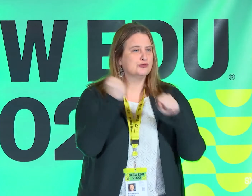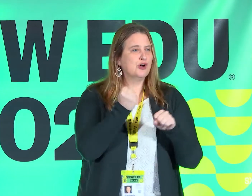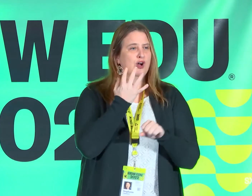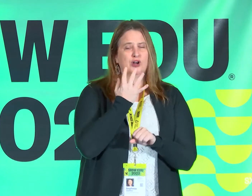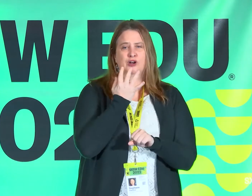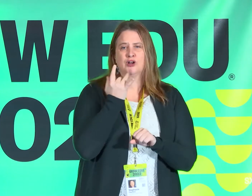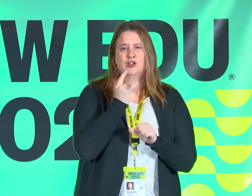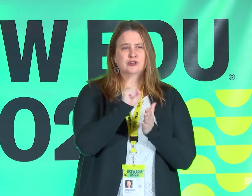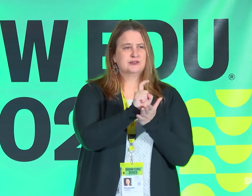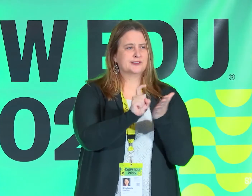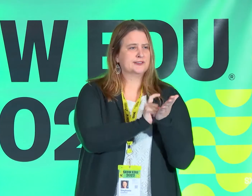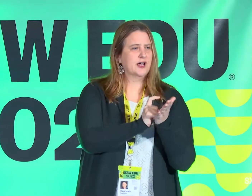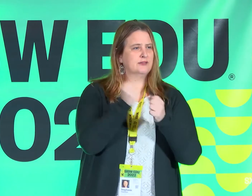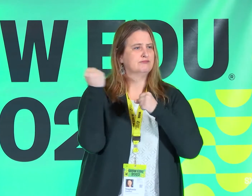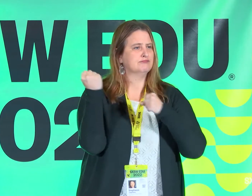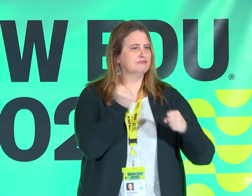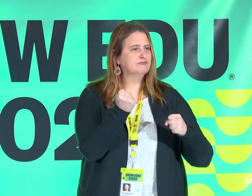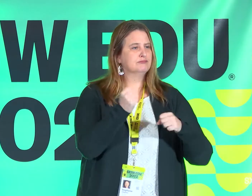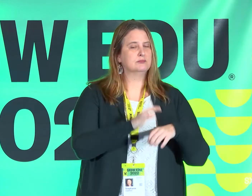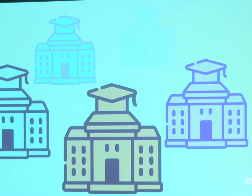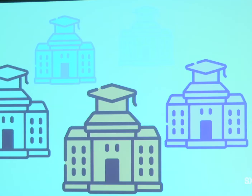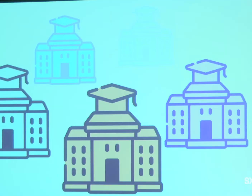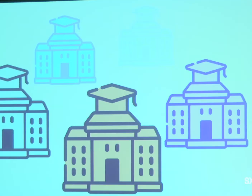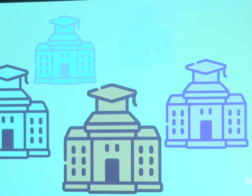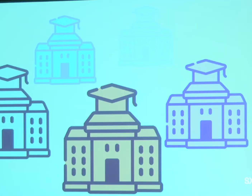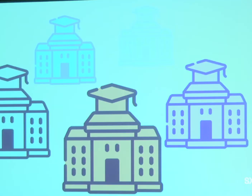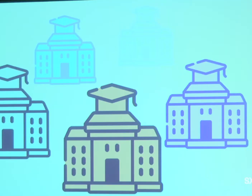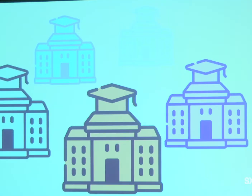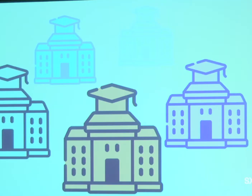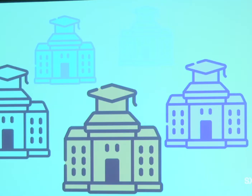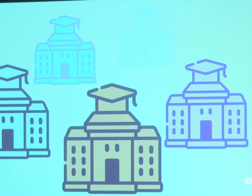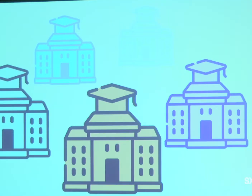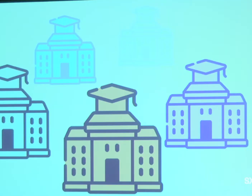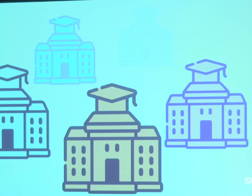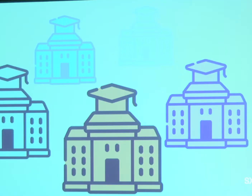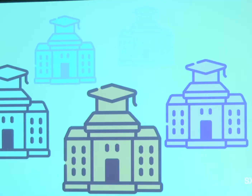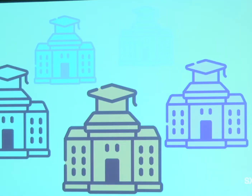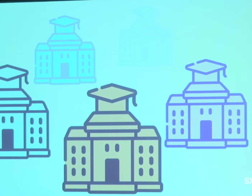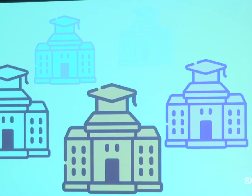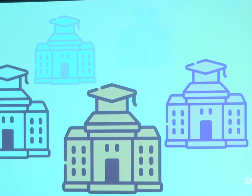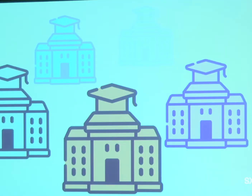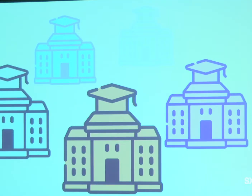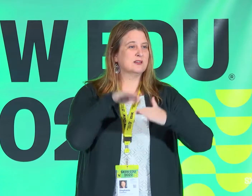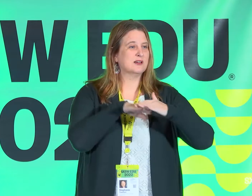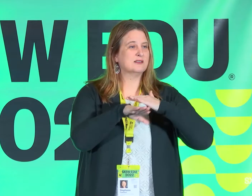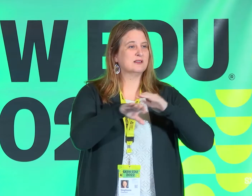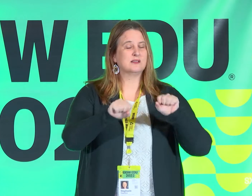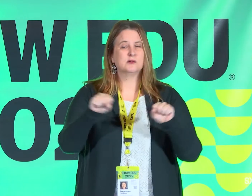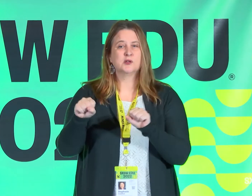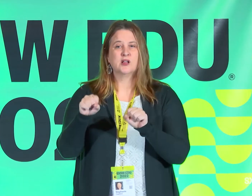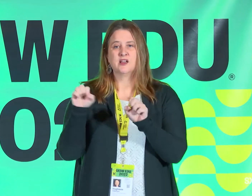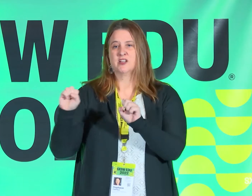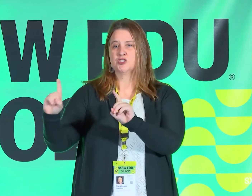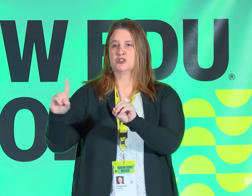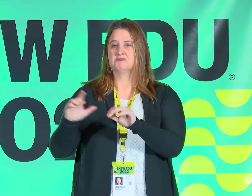very clearly. The colors are bold. The design is very clear. That represents the full experience of